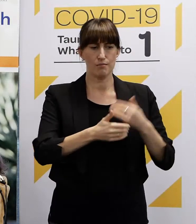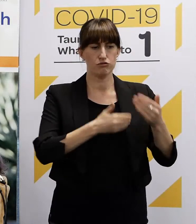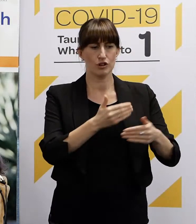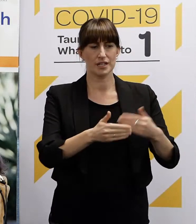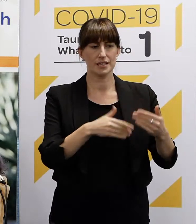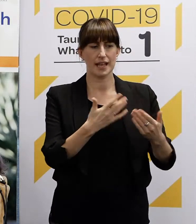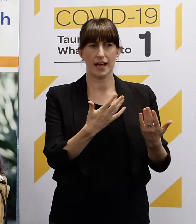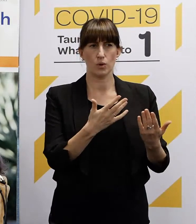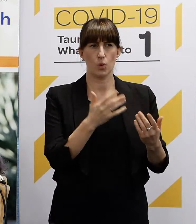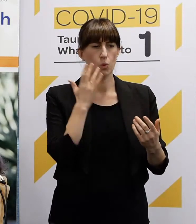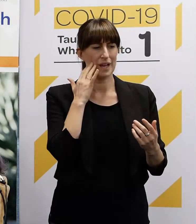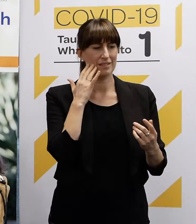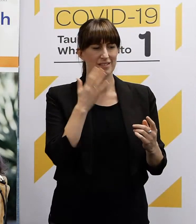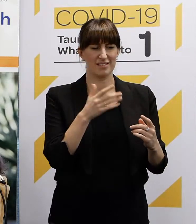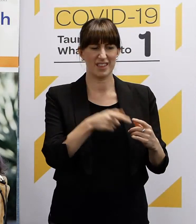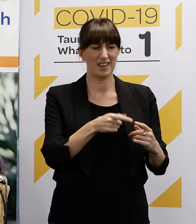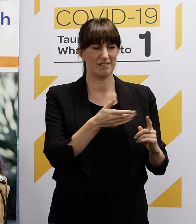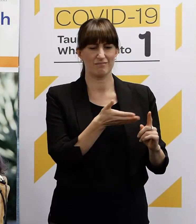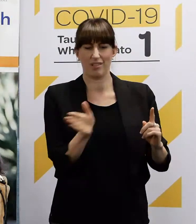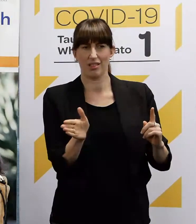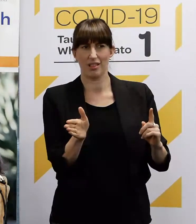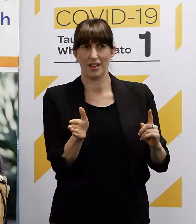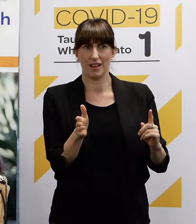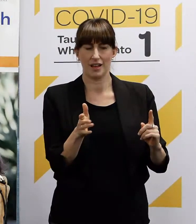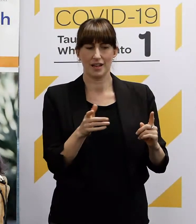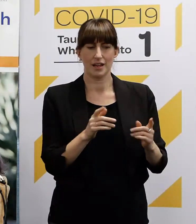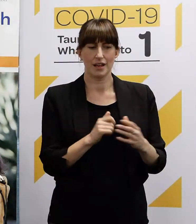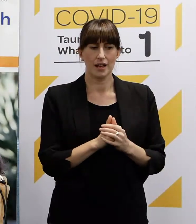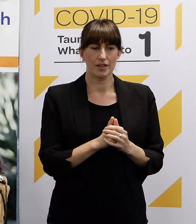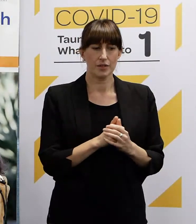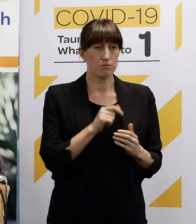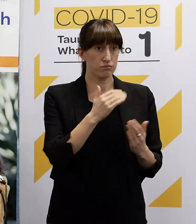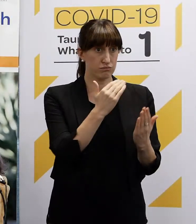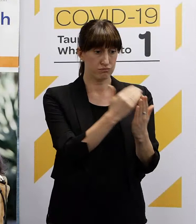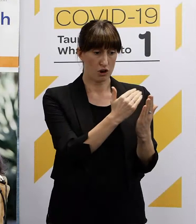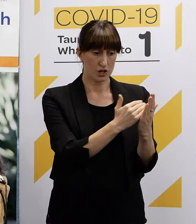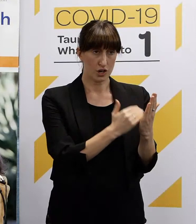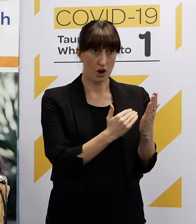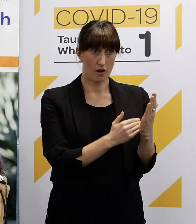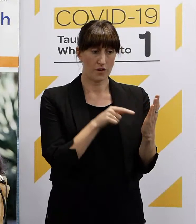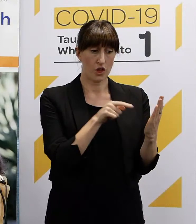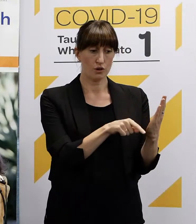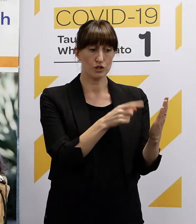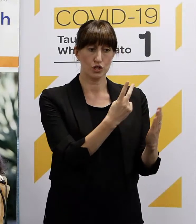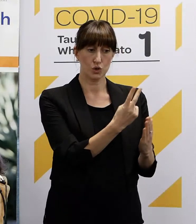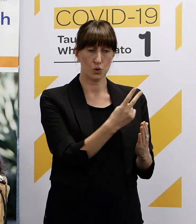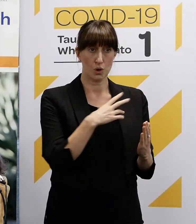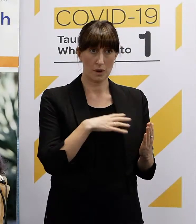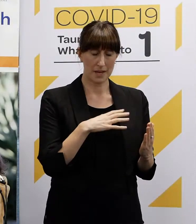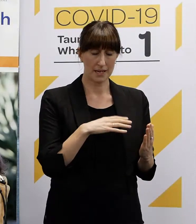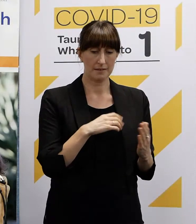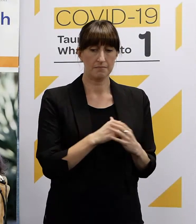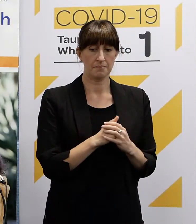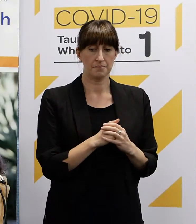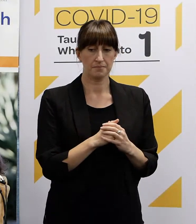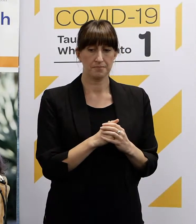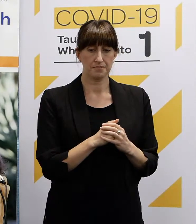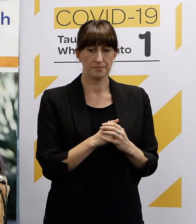is a correct protocol. But I will say that the protocol was that we were treating applications